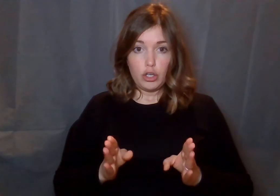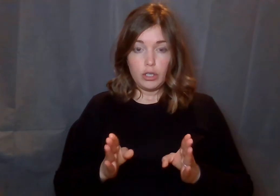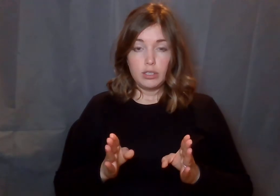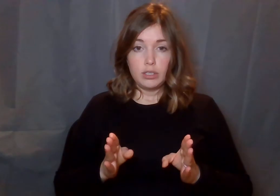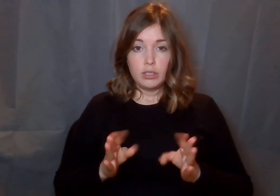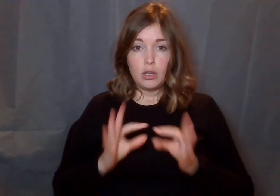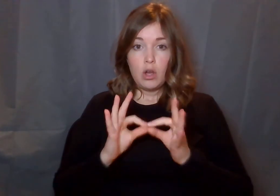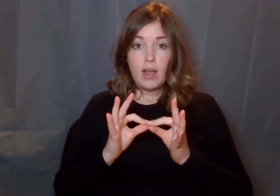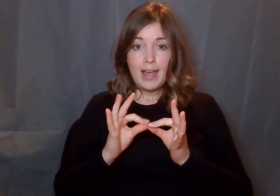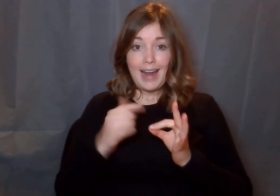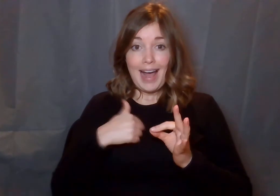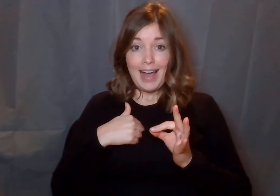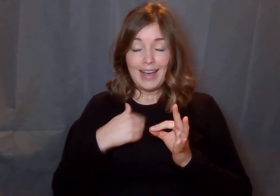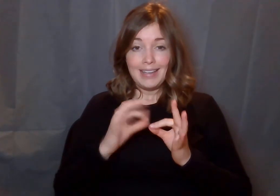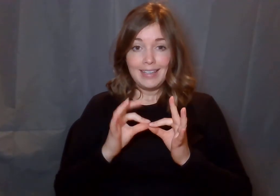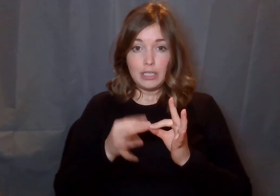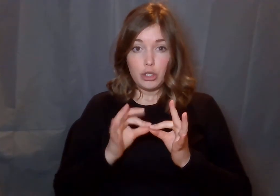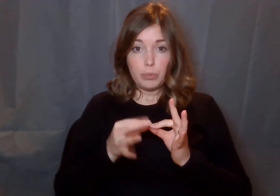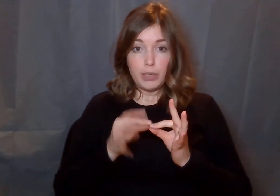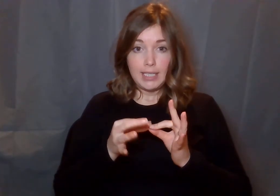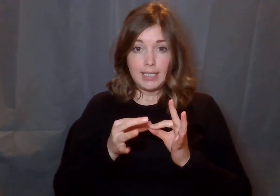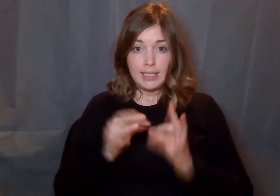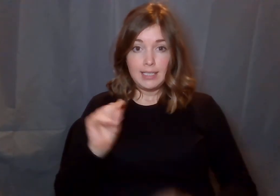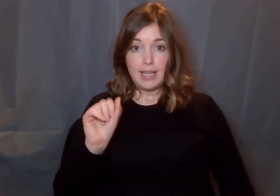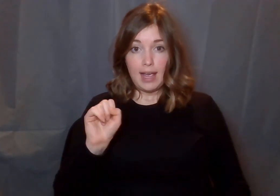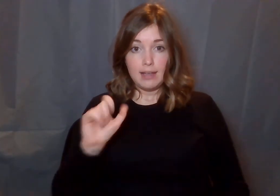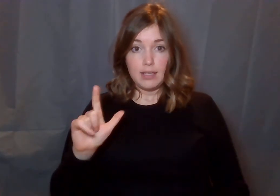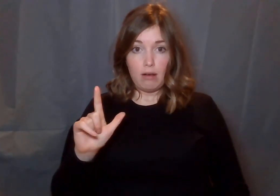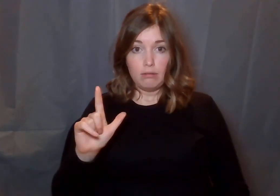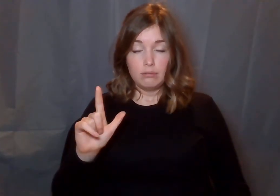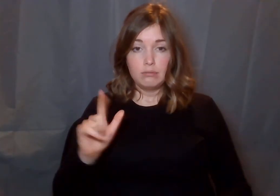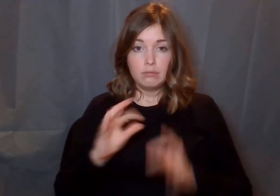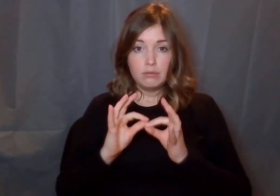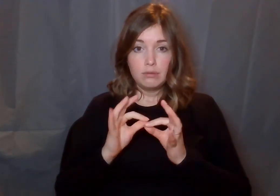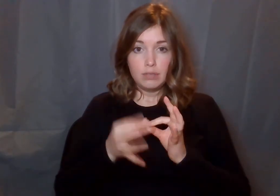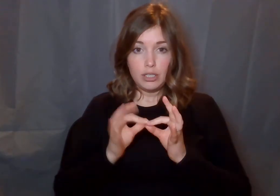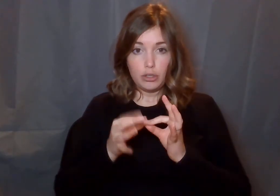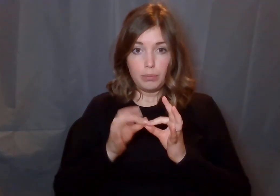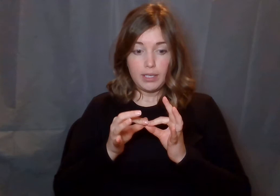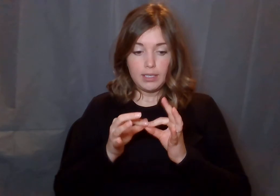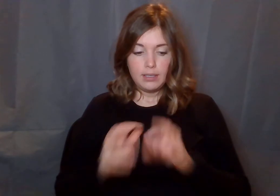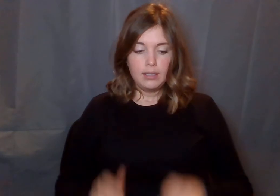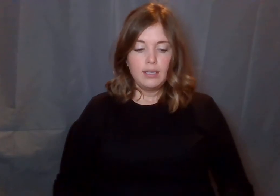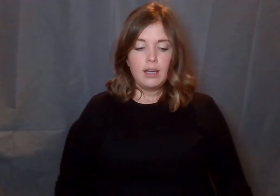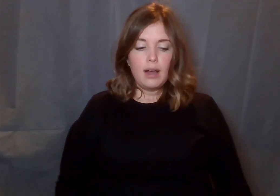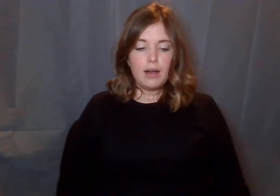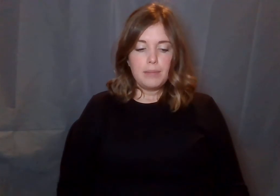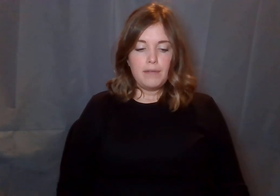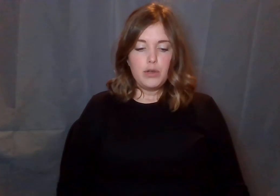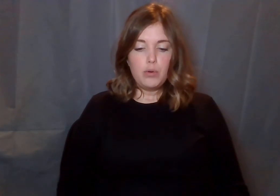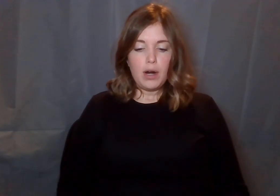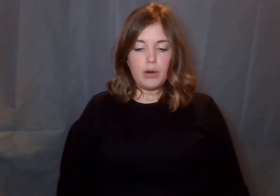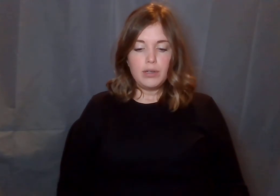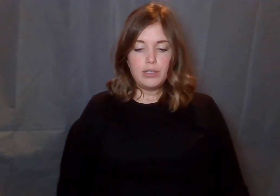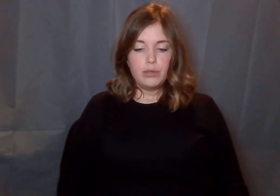interpreter. And I interpret ASL. Interpret. If you are going to